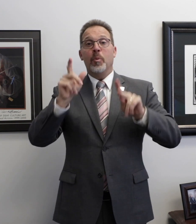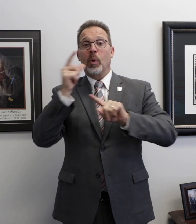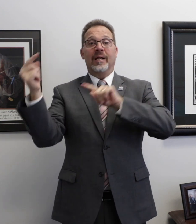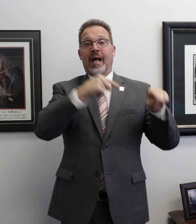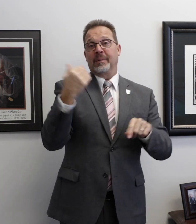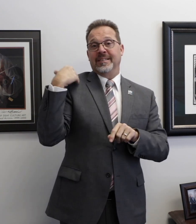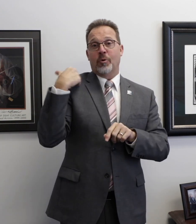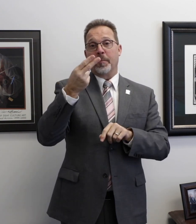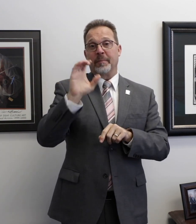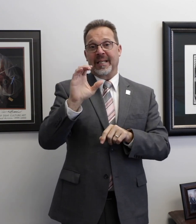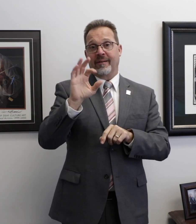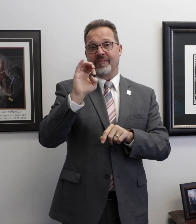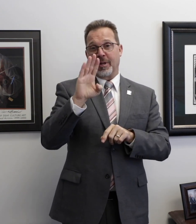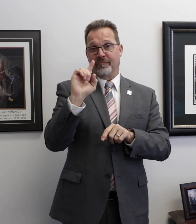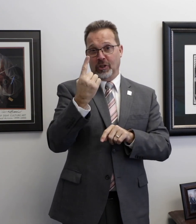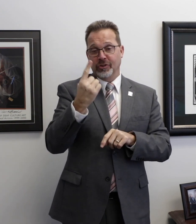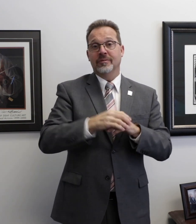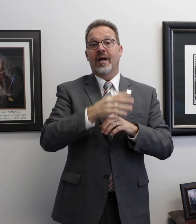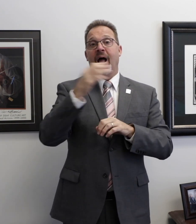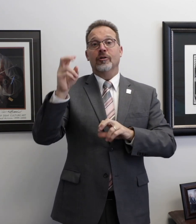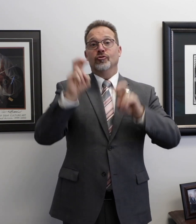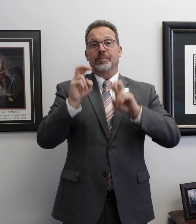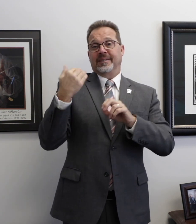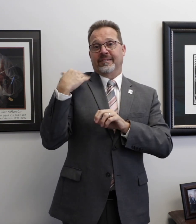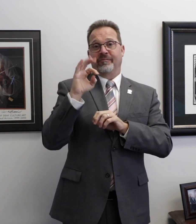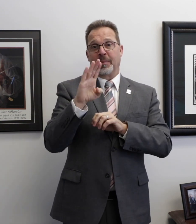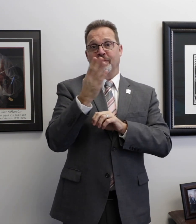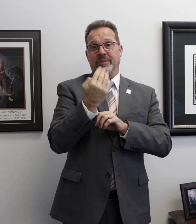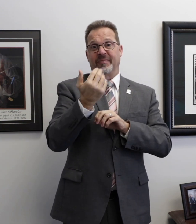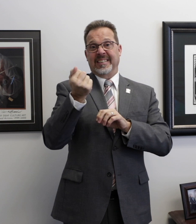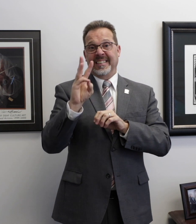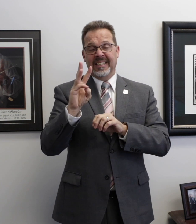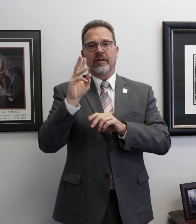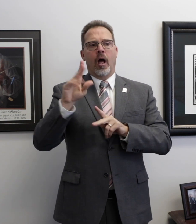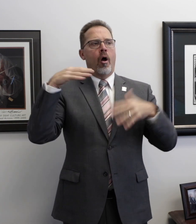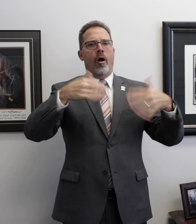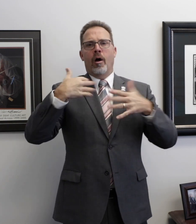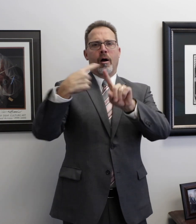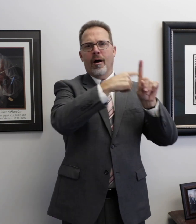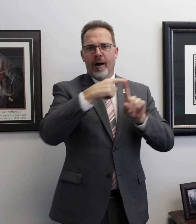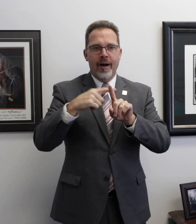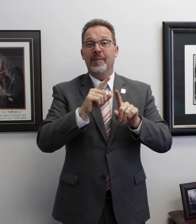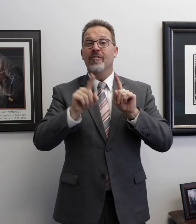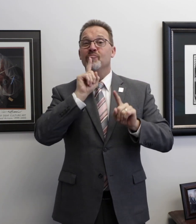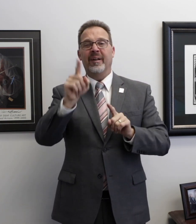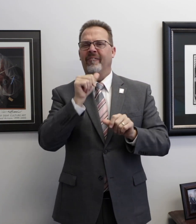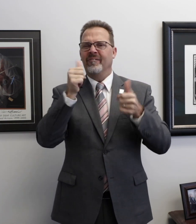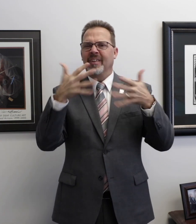end. If you were here for Homecoming February 1st, or the tournament the weekend of February 14th to 16th, you were able to see the changes and I got a